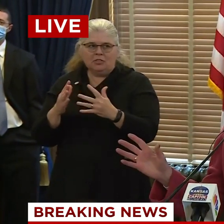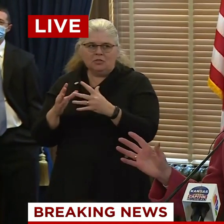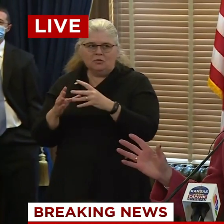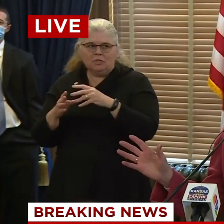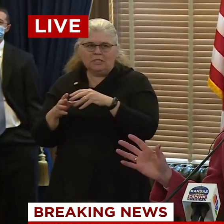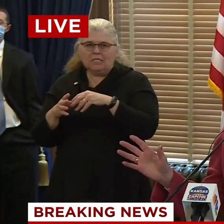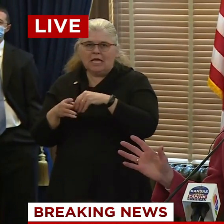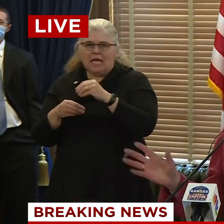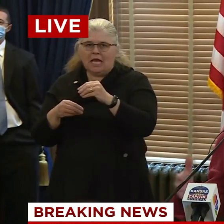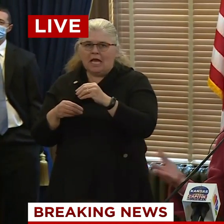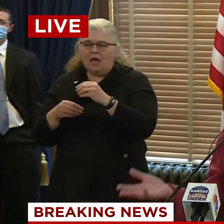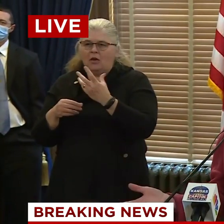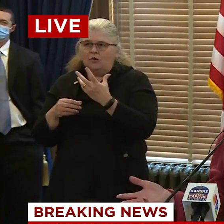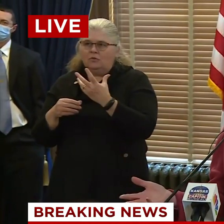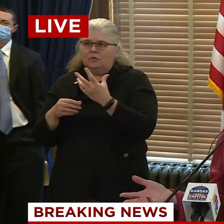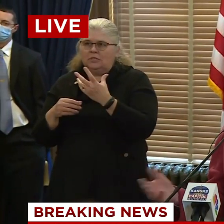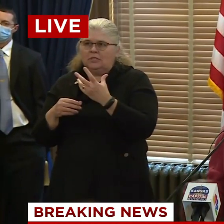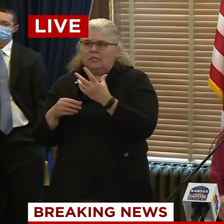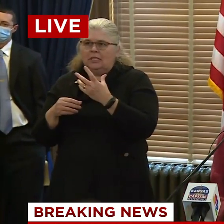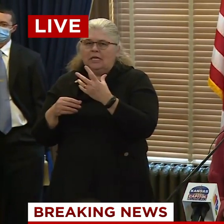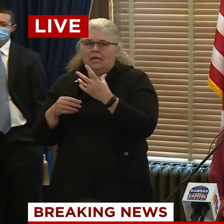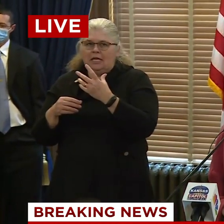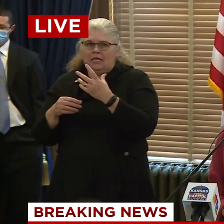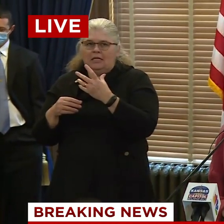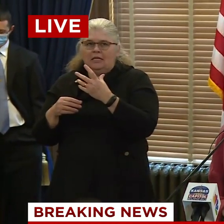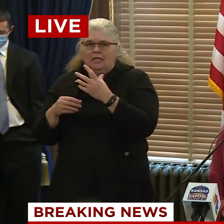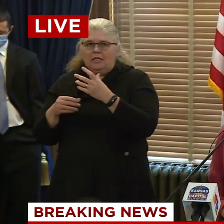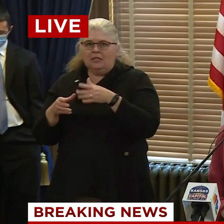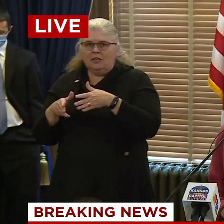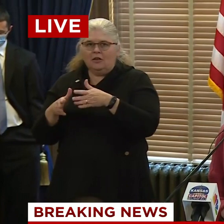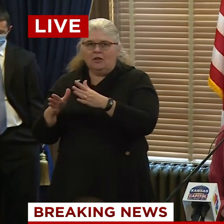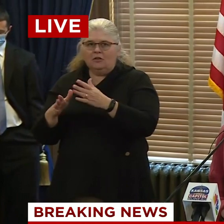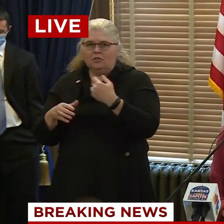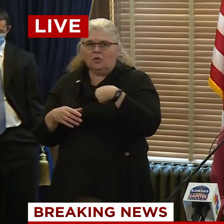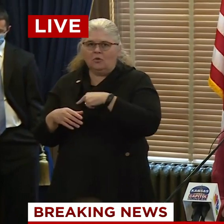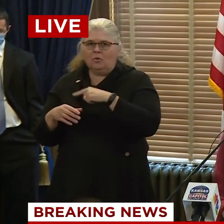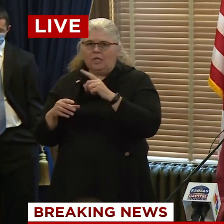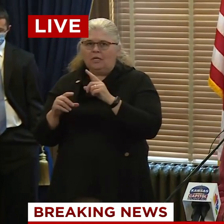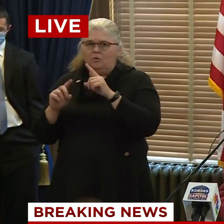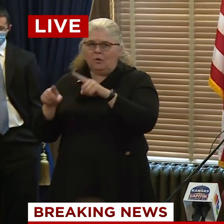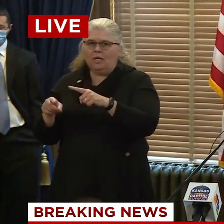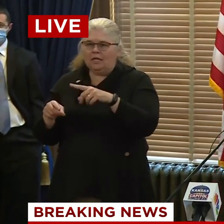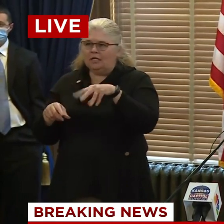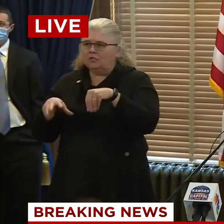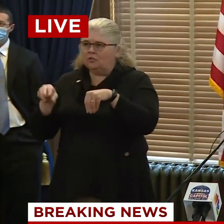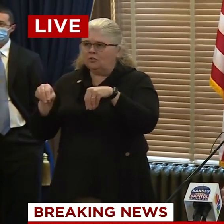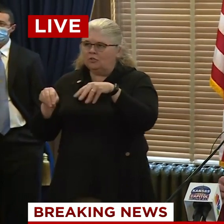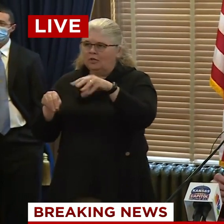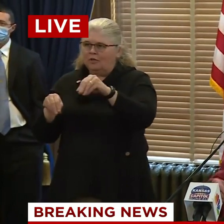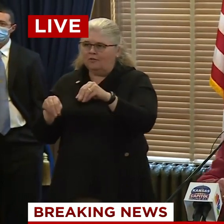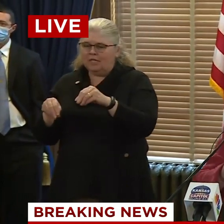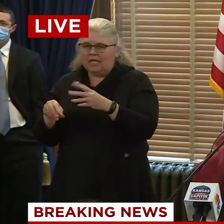noticed some meeting room lights on with nobody in there. So, yeah, we went around turning off lights. Thank you.